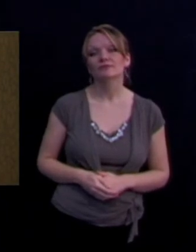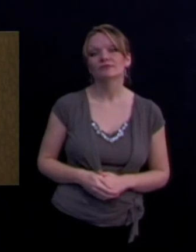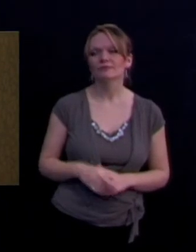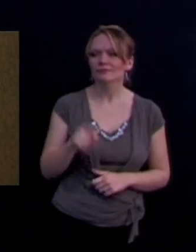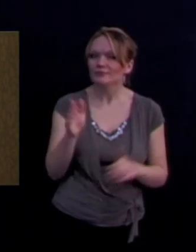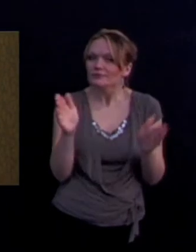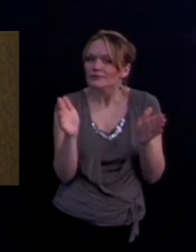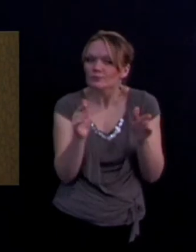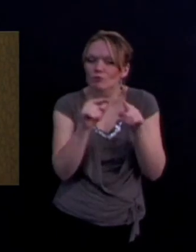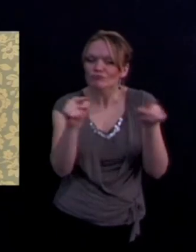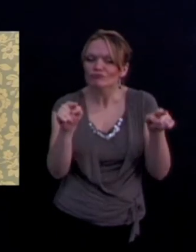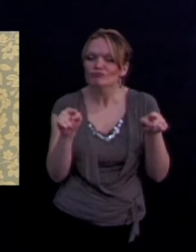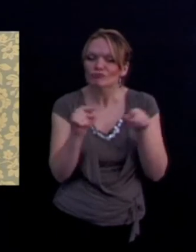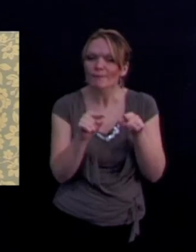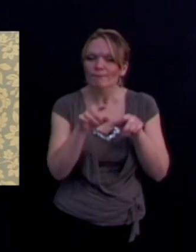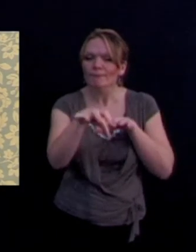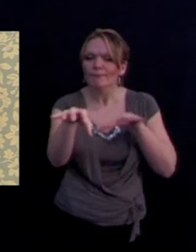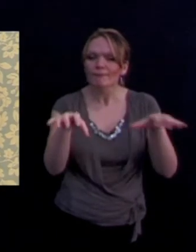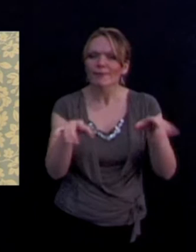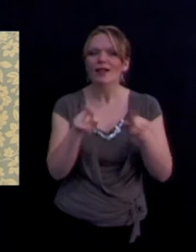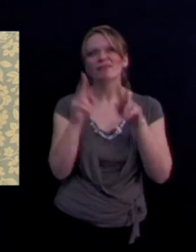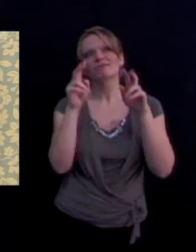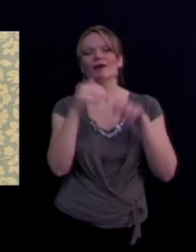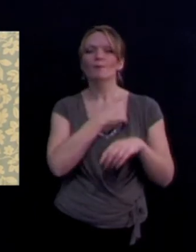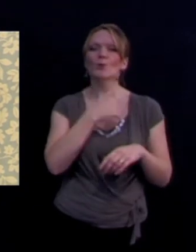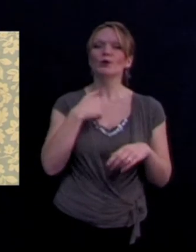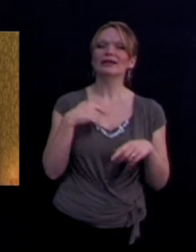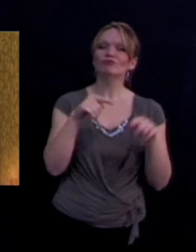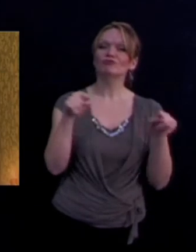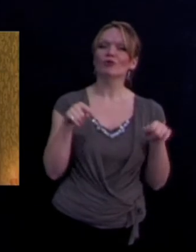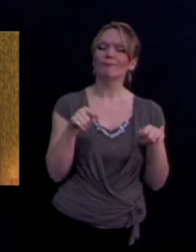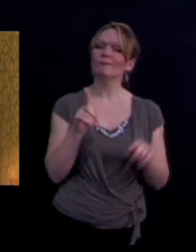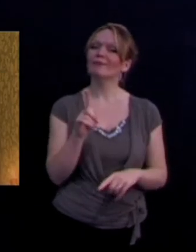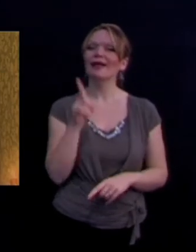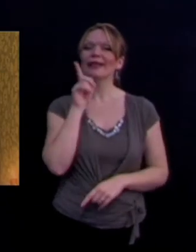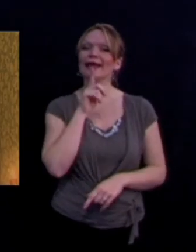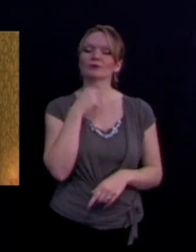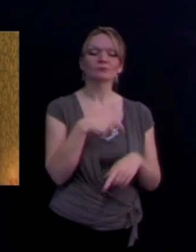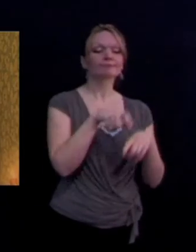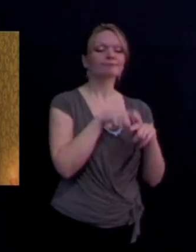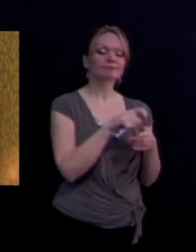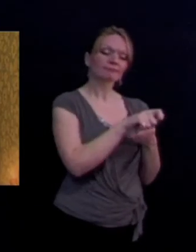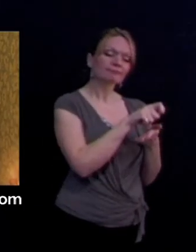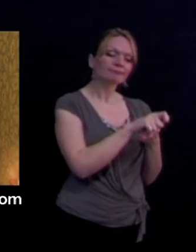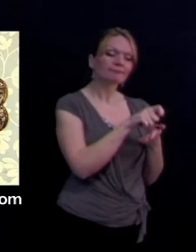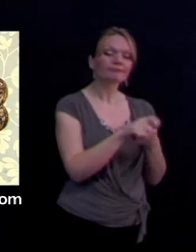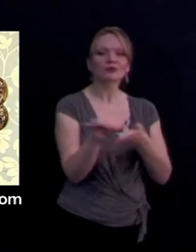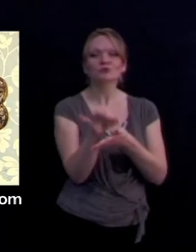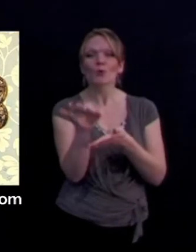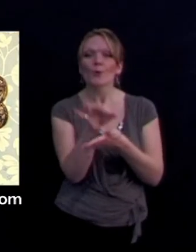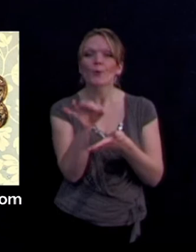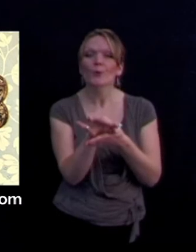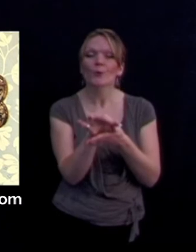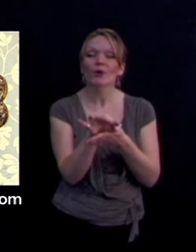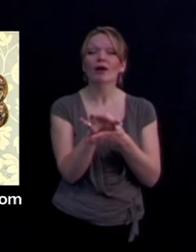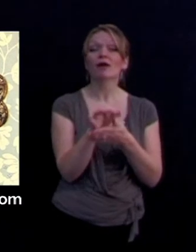This small room is set out as a morning room where a lady would sit and sew or write letters. The furniture